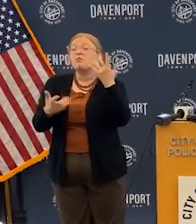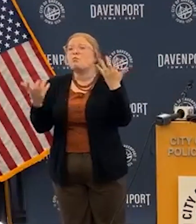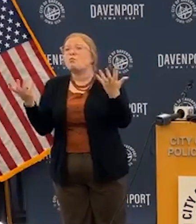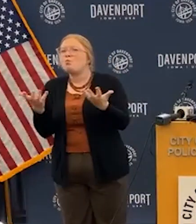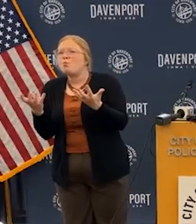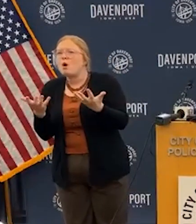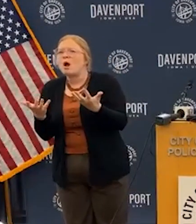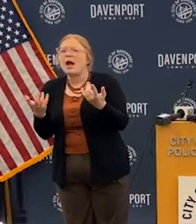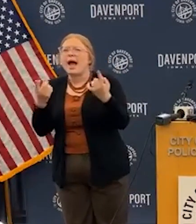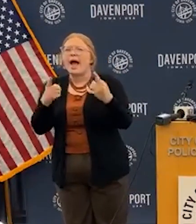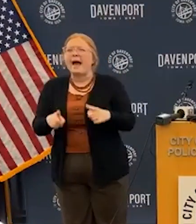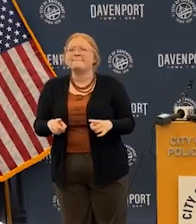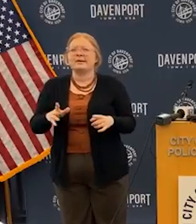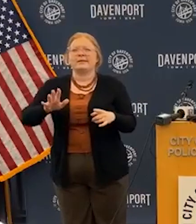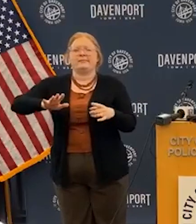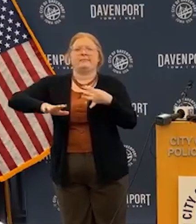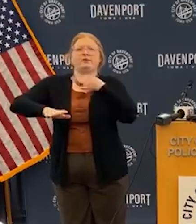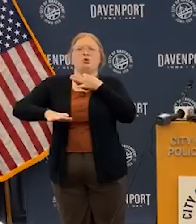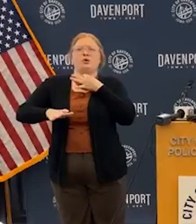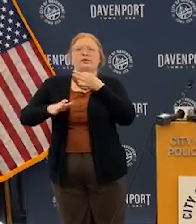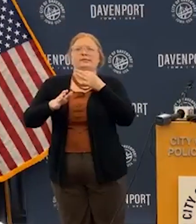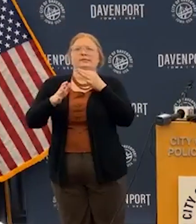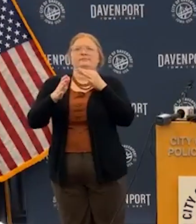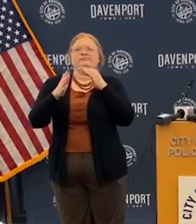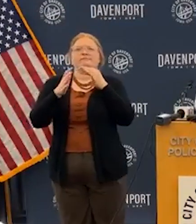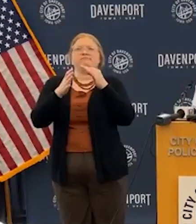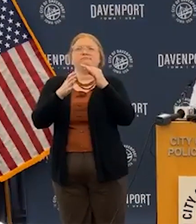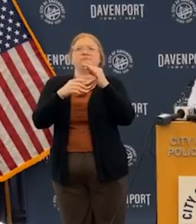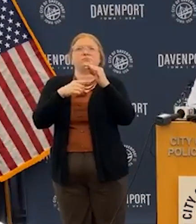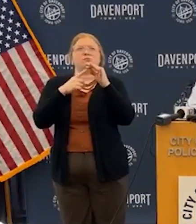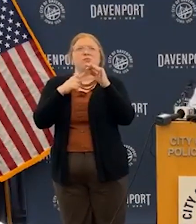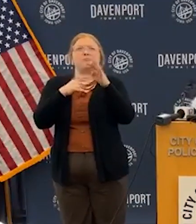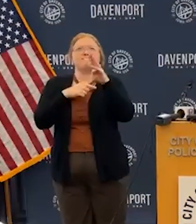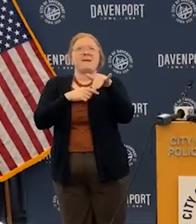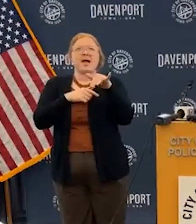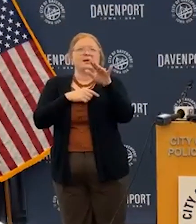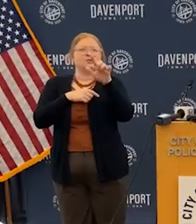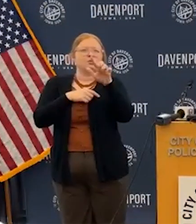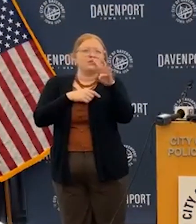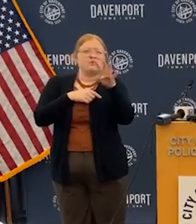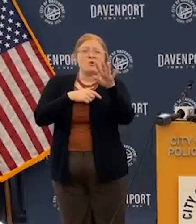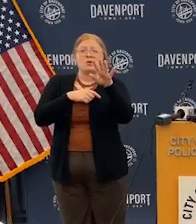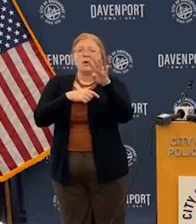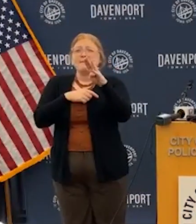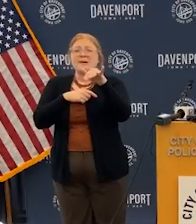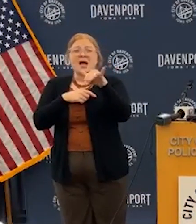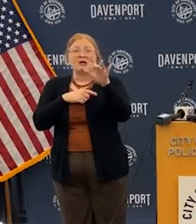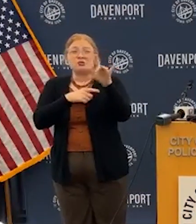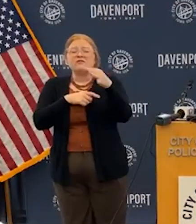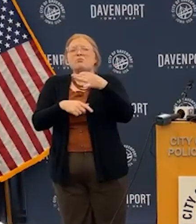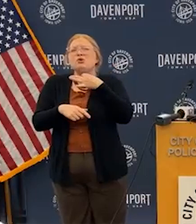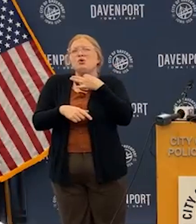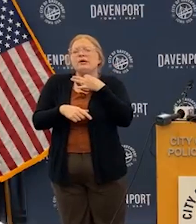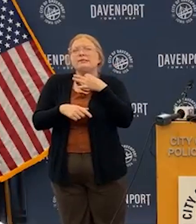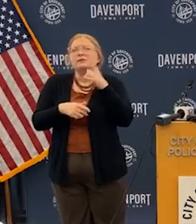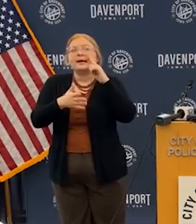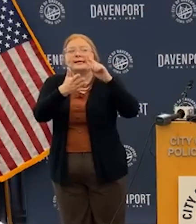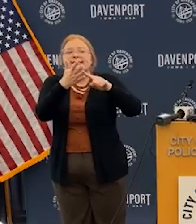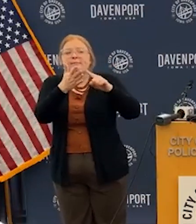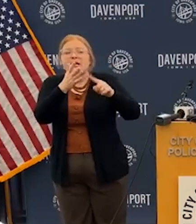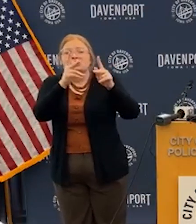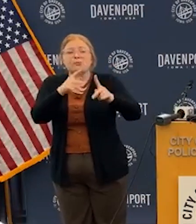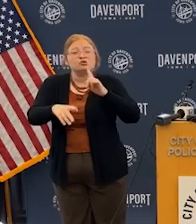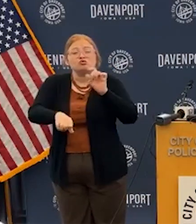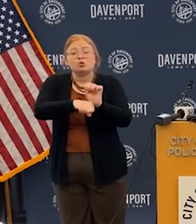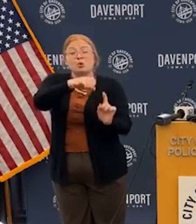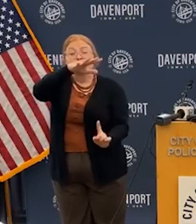the building on that May 24th, 25th? Was there any kind of inspection or person on site